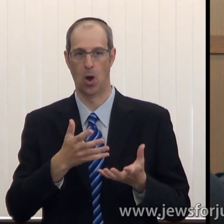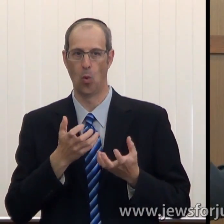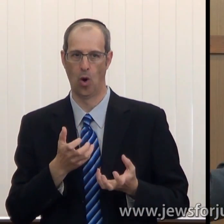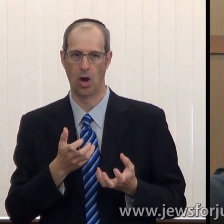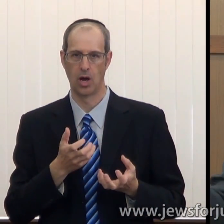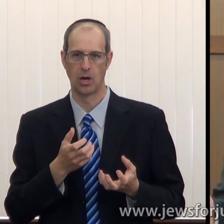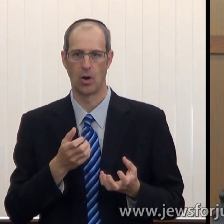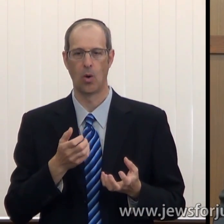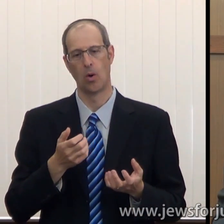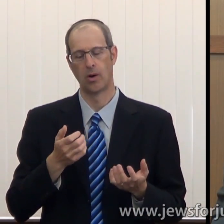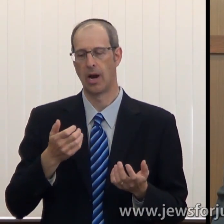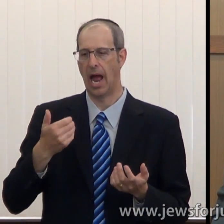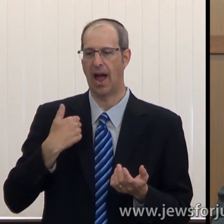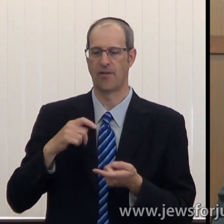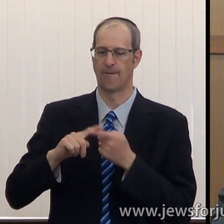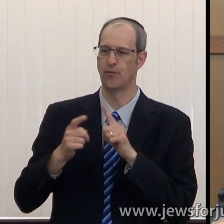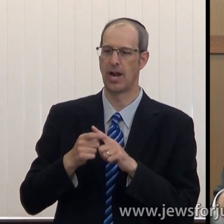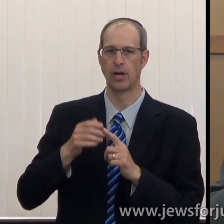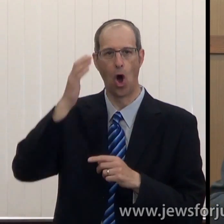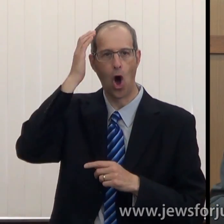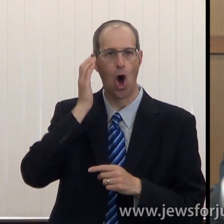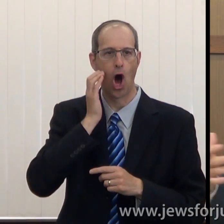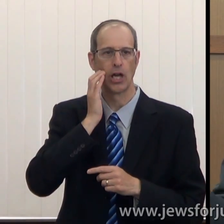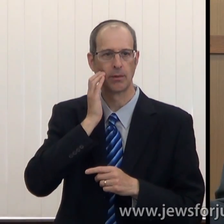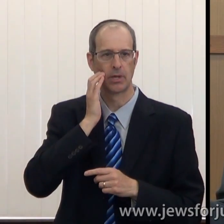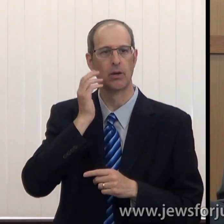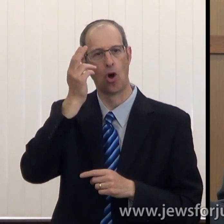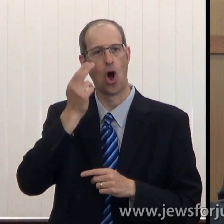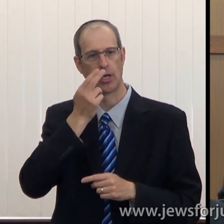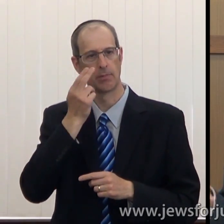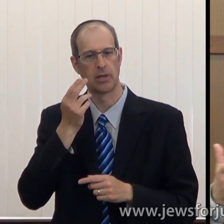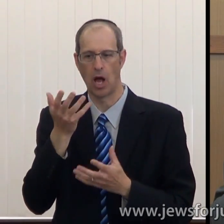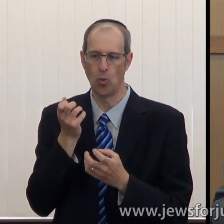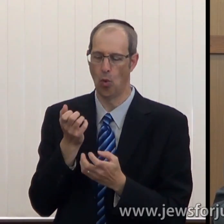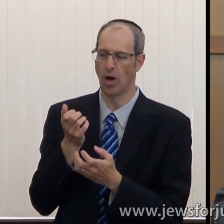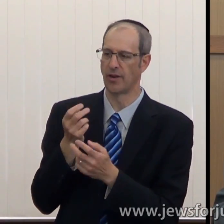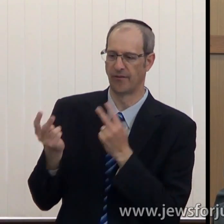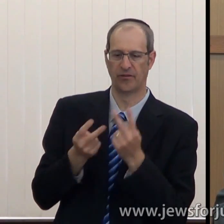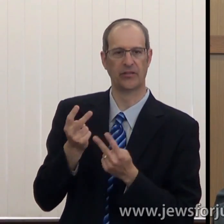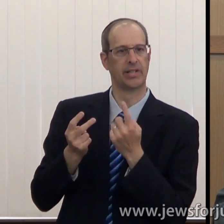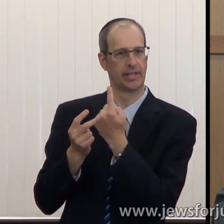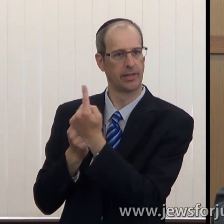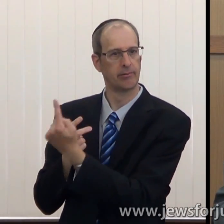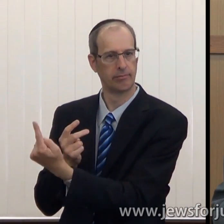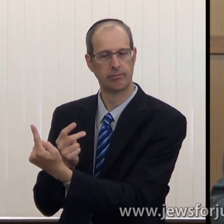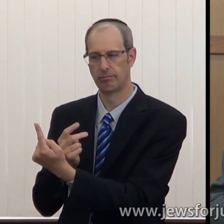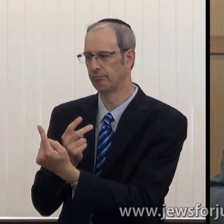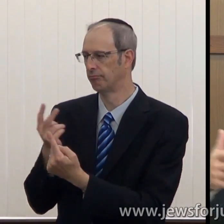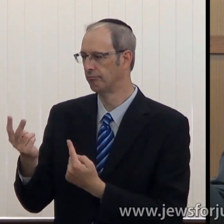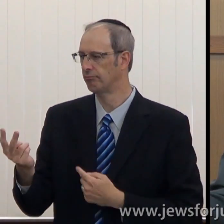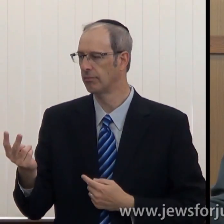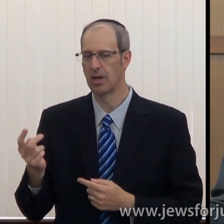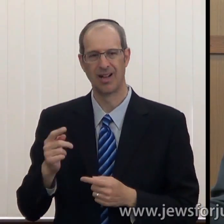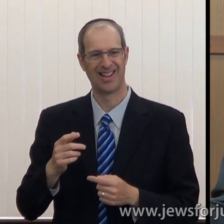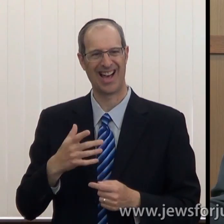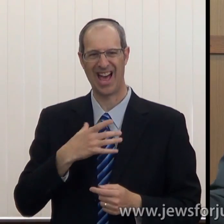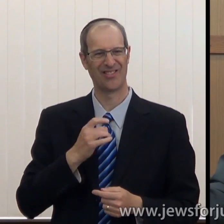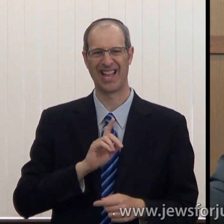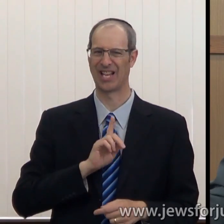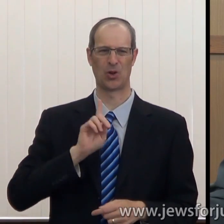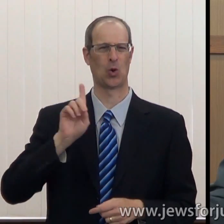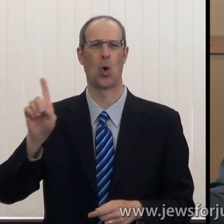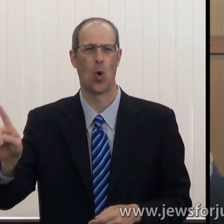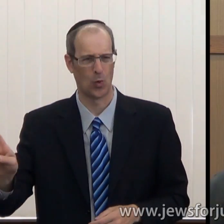if I have a friend in the hospital, I want to visit them, it's the right thing to do, but I don't like going to hospitals,